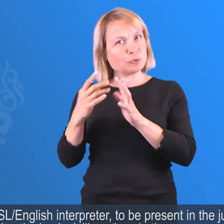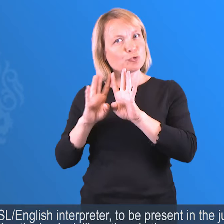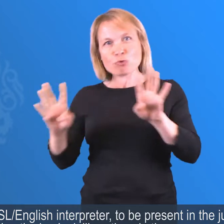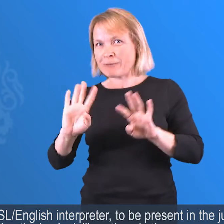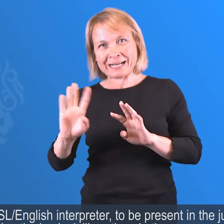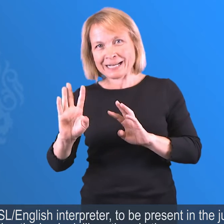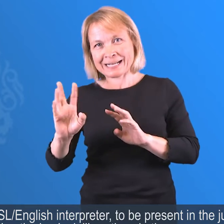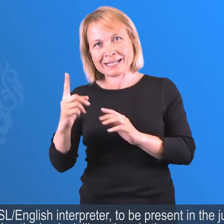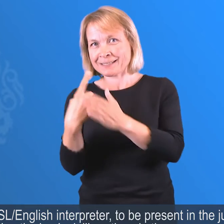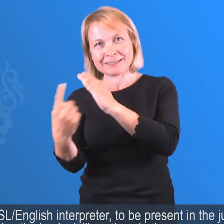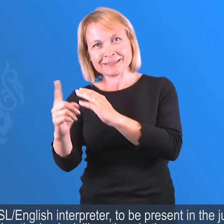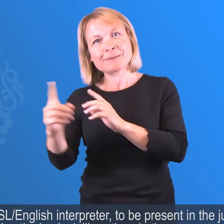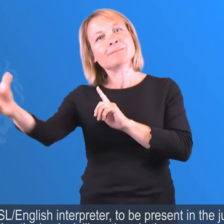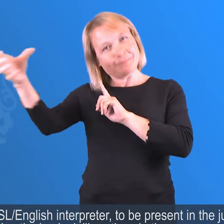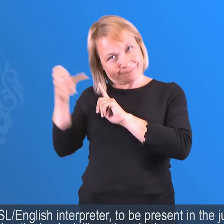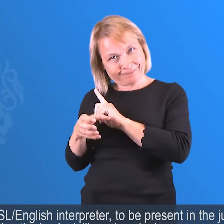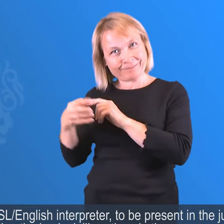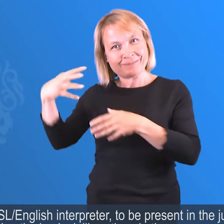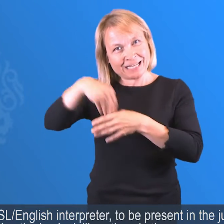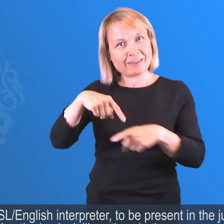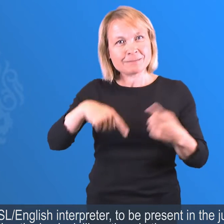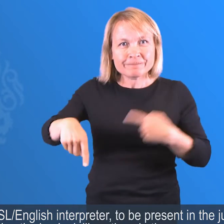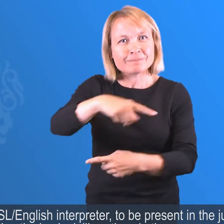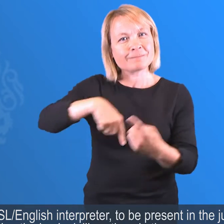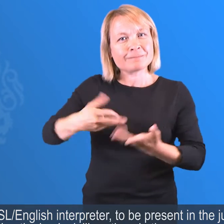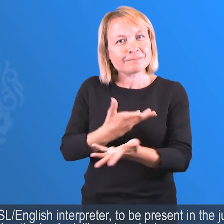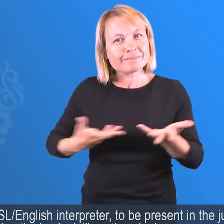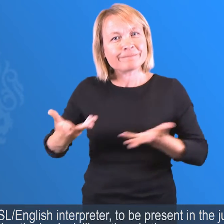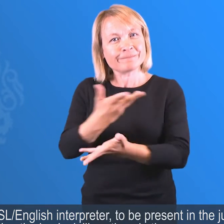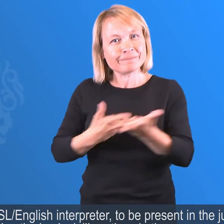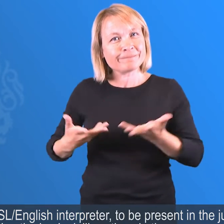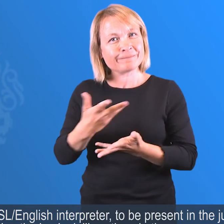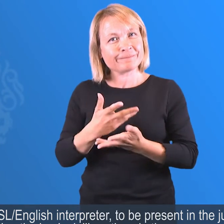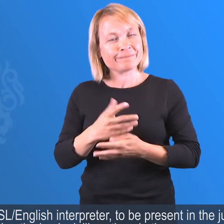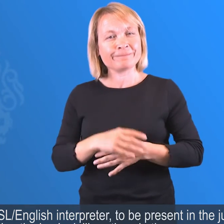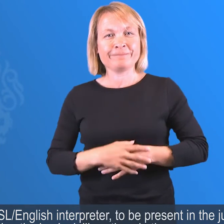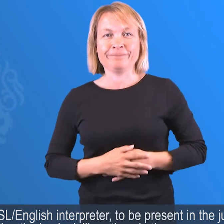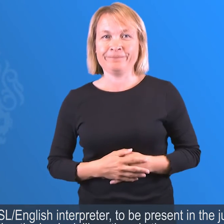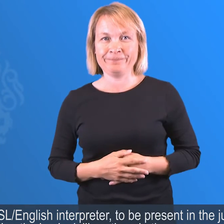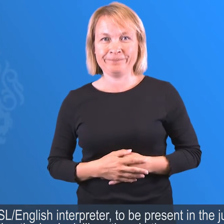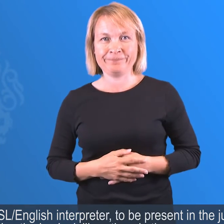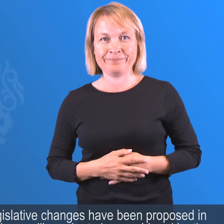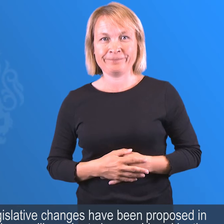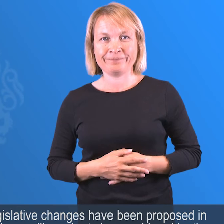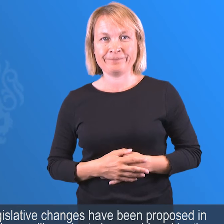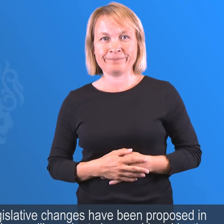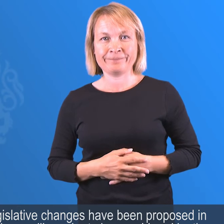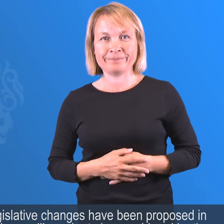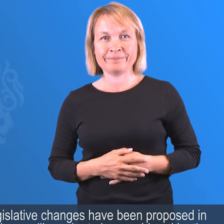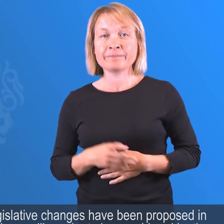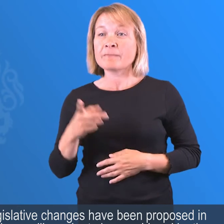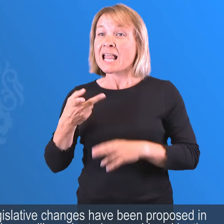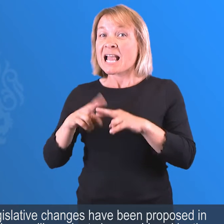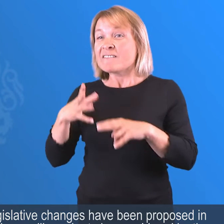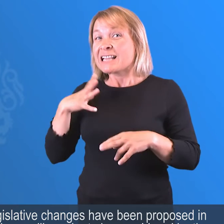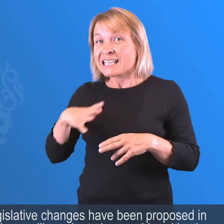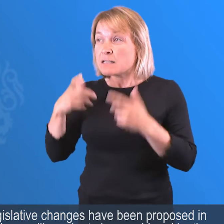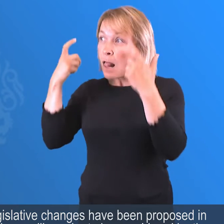a BSL English interpreter, to be present in the jury room during the jury's deliberations in the case.